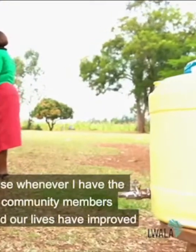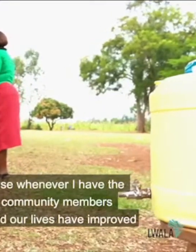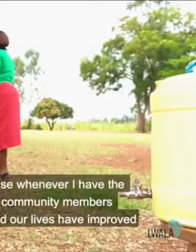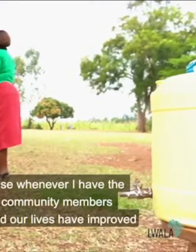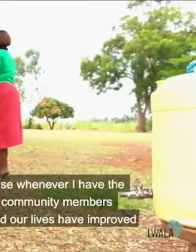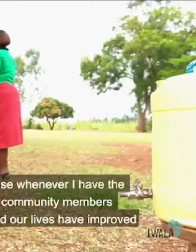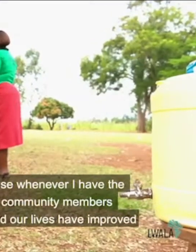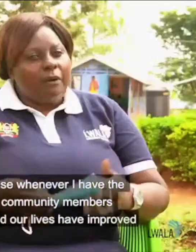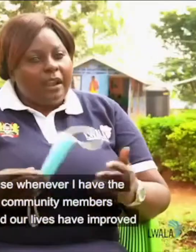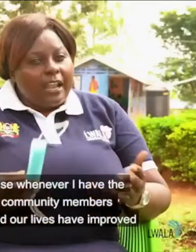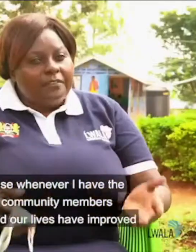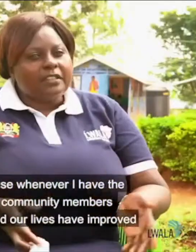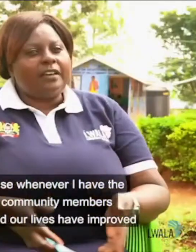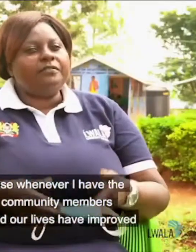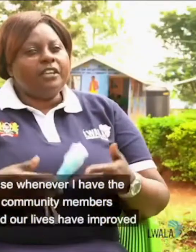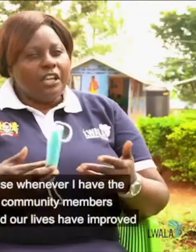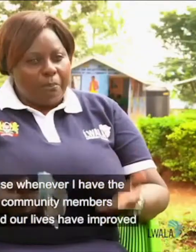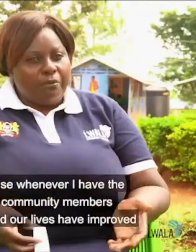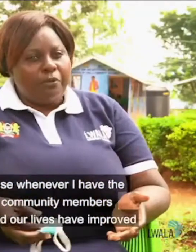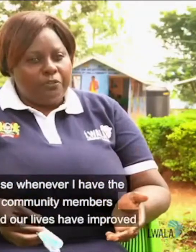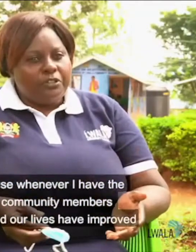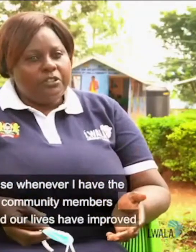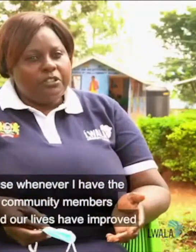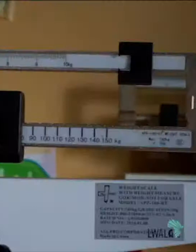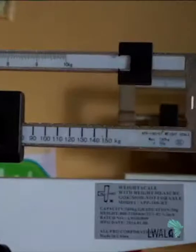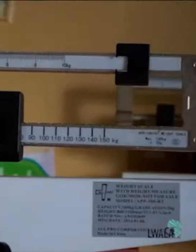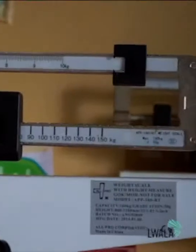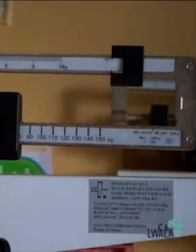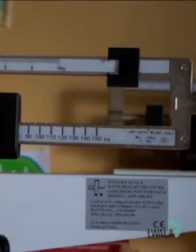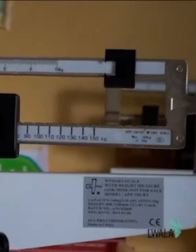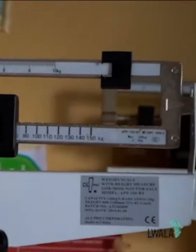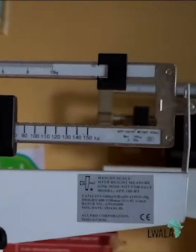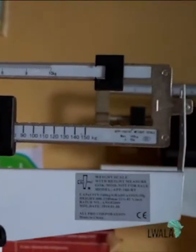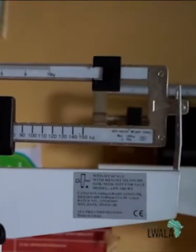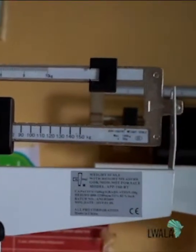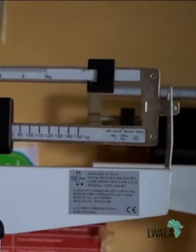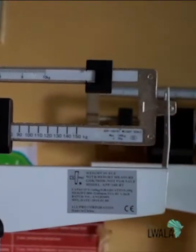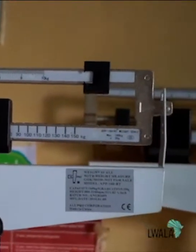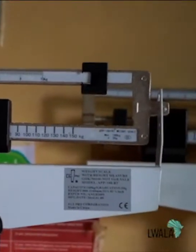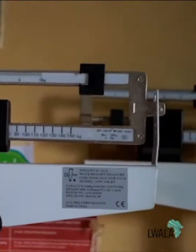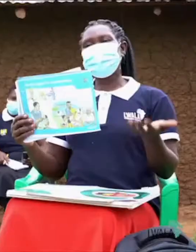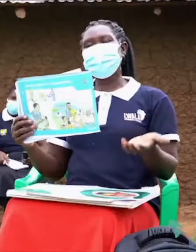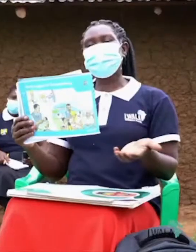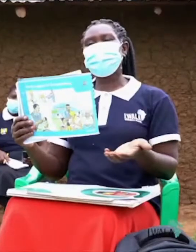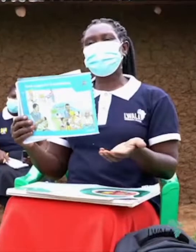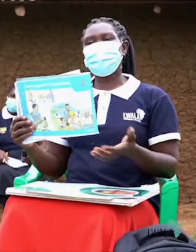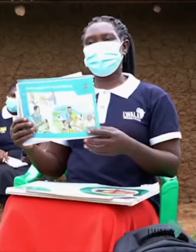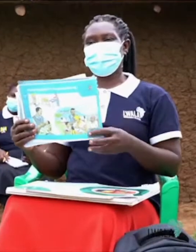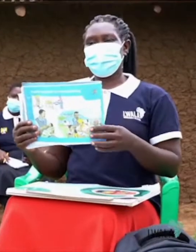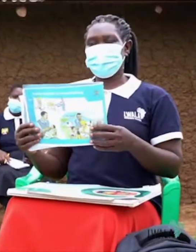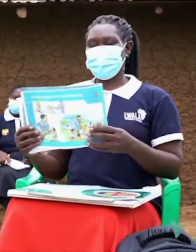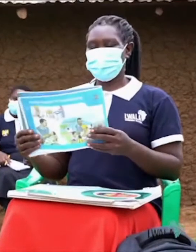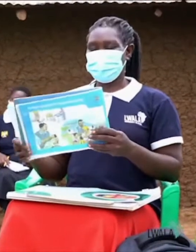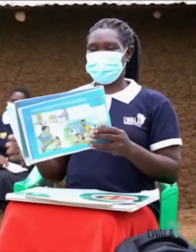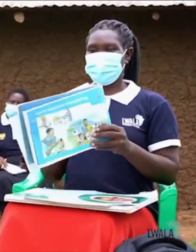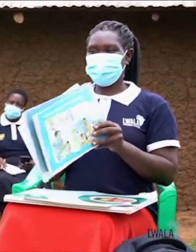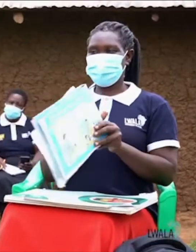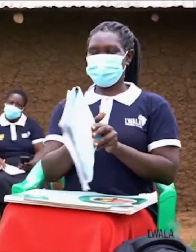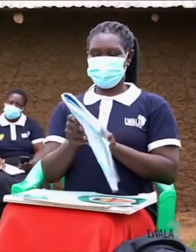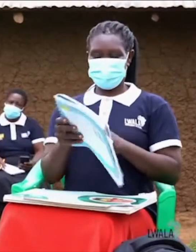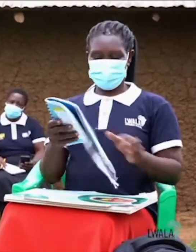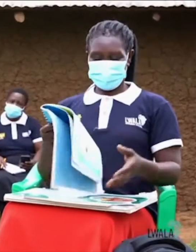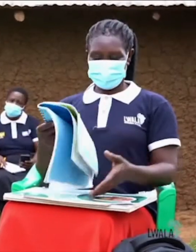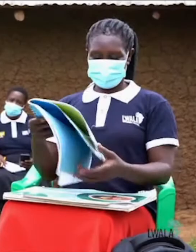has helped a great deal, and our lives have improved. Each month, community health workers conduct integrated parenting sessions